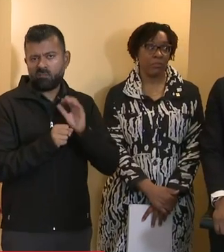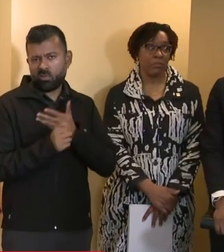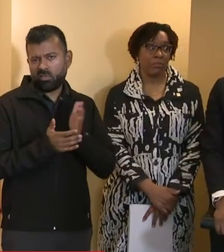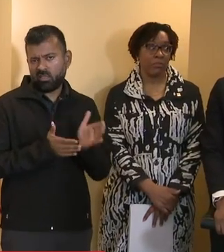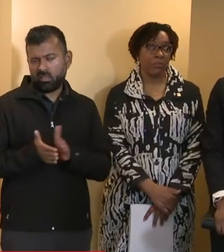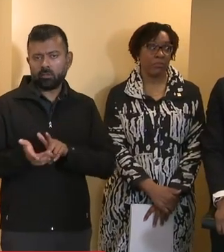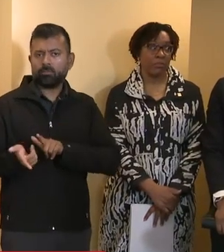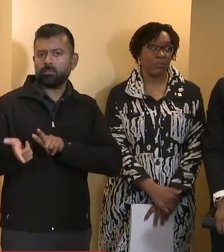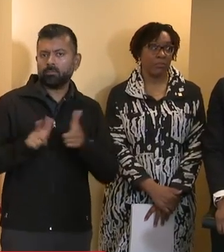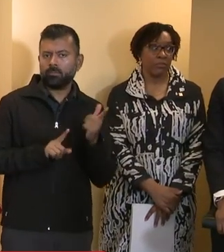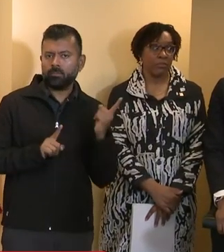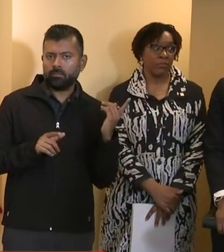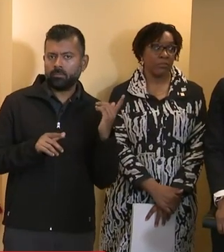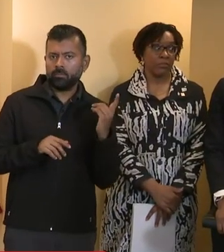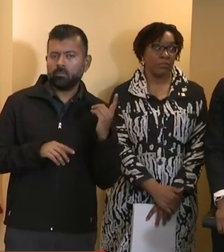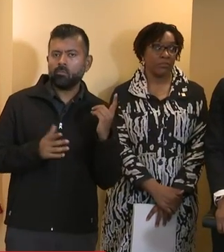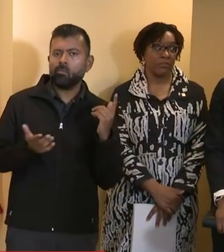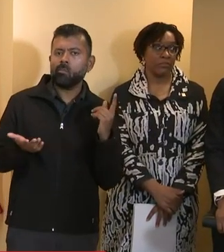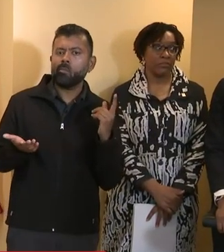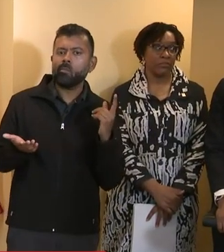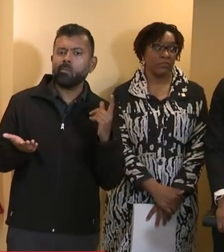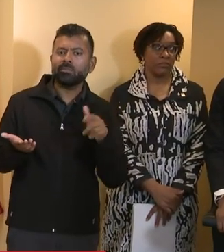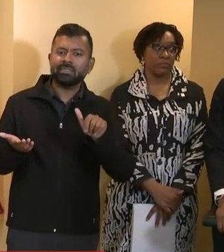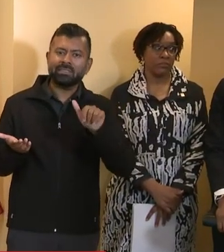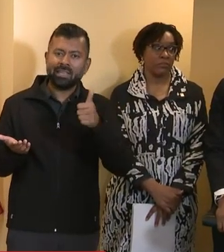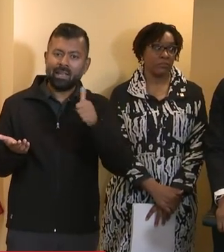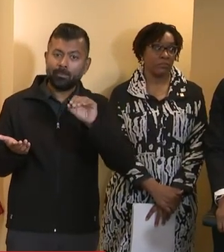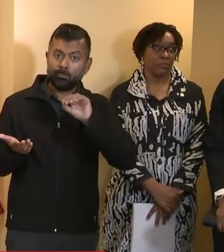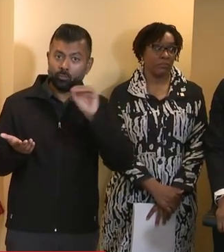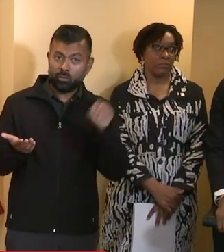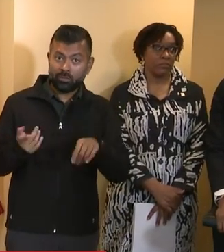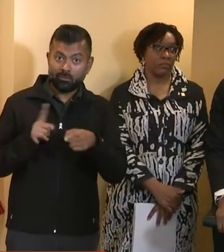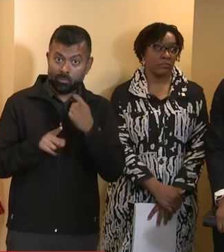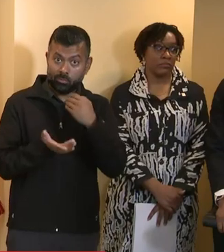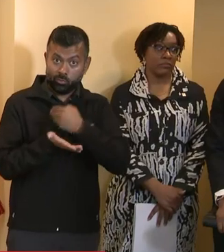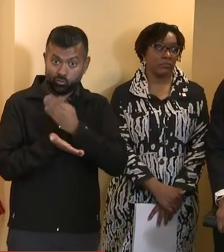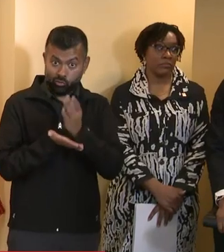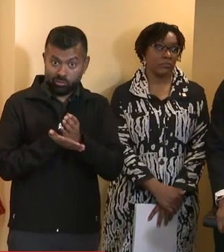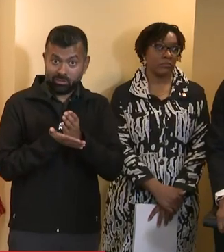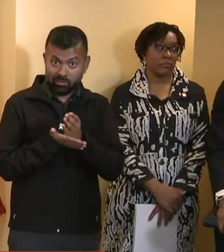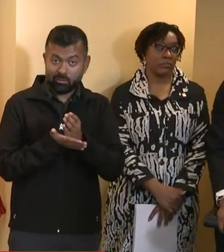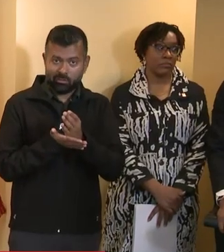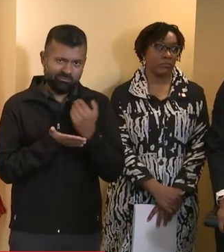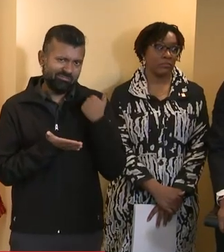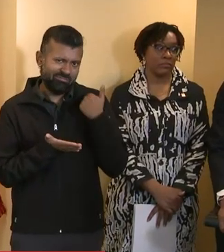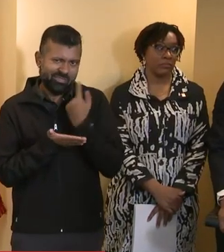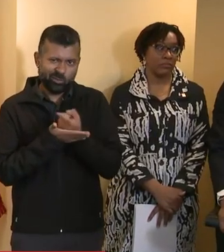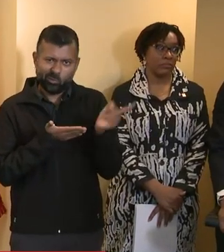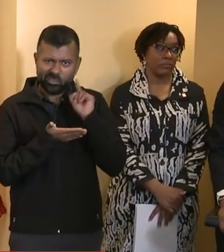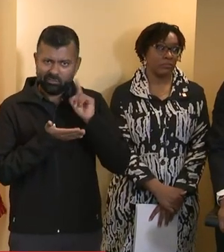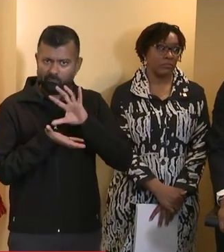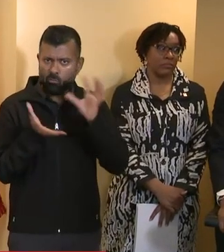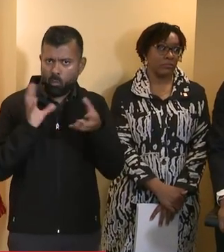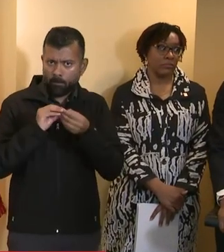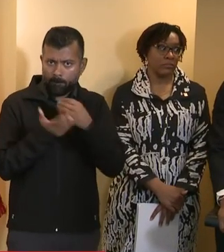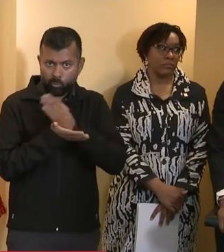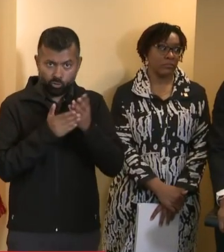10% from the budget forum, the community forums, are you saying that you guys are going to be working